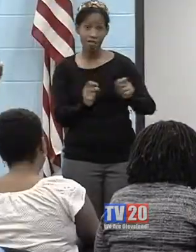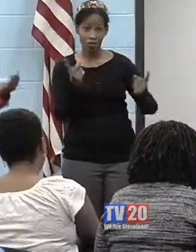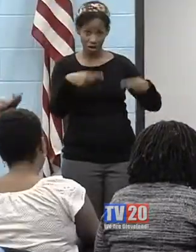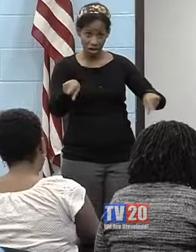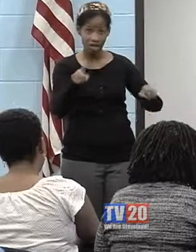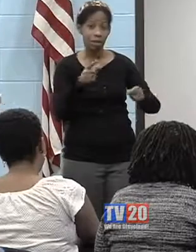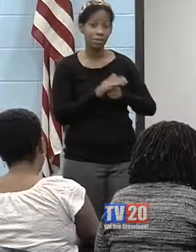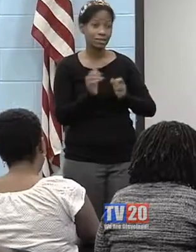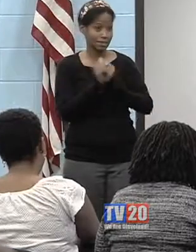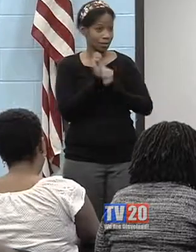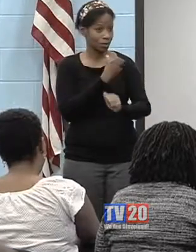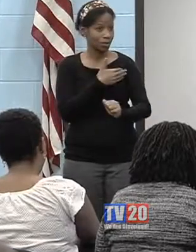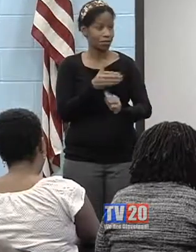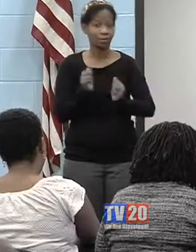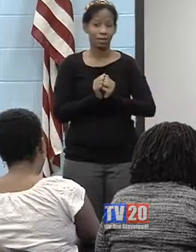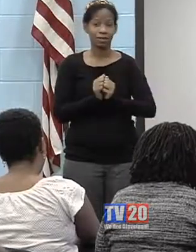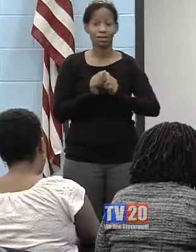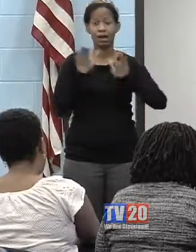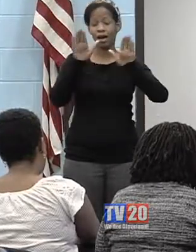join us.